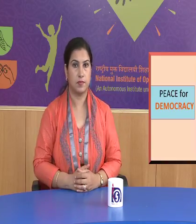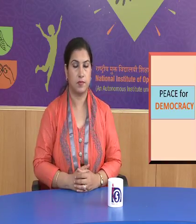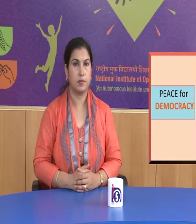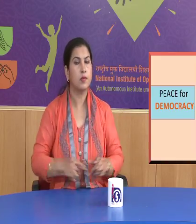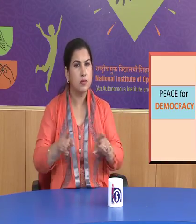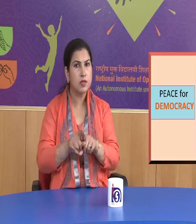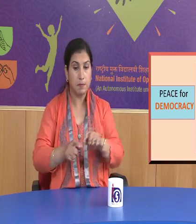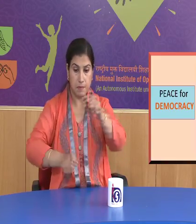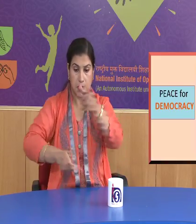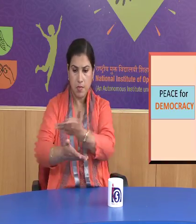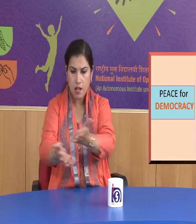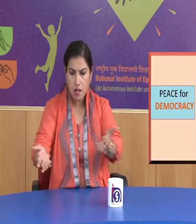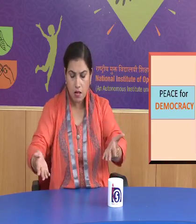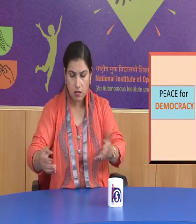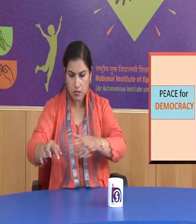citizens will not feel secure